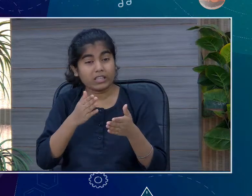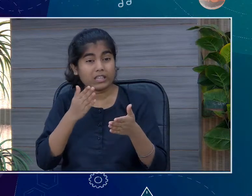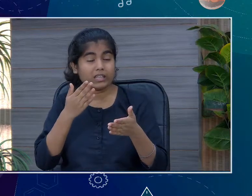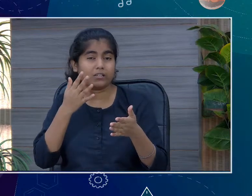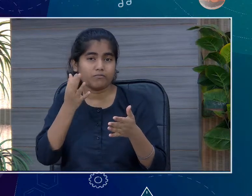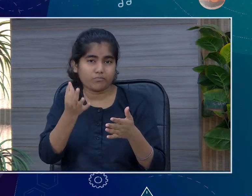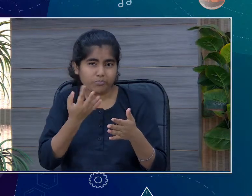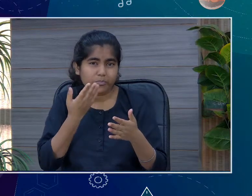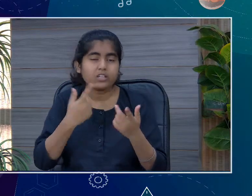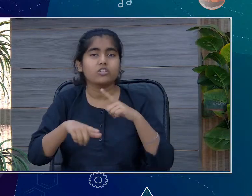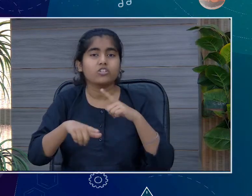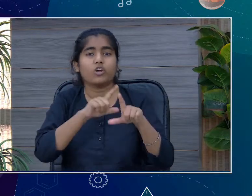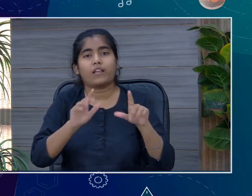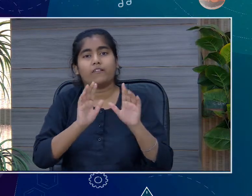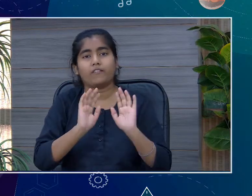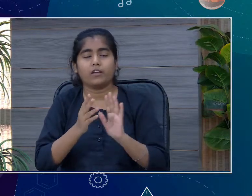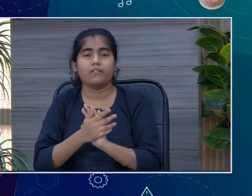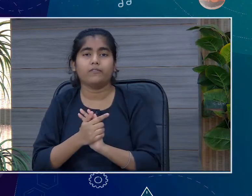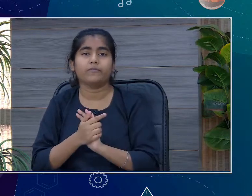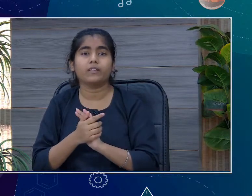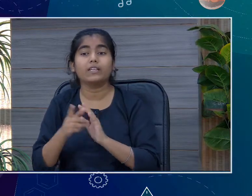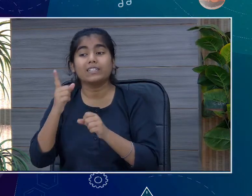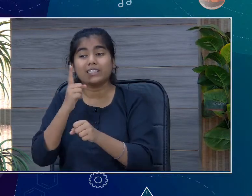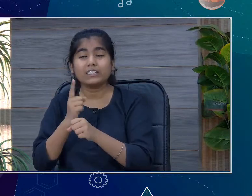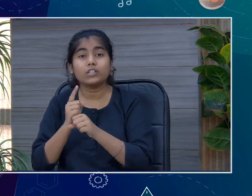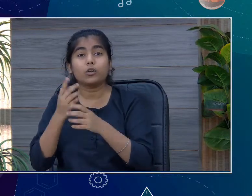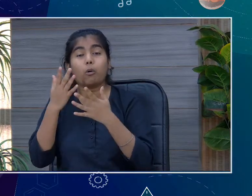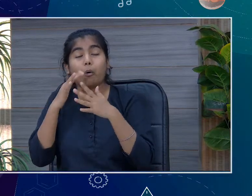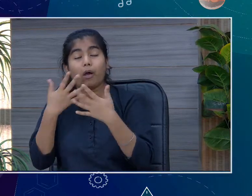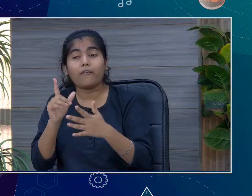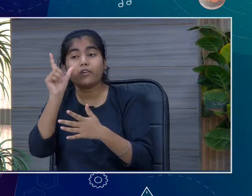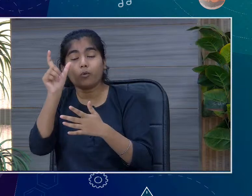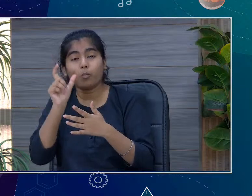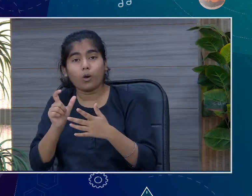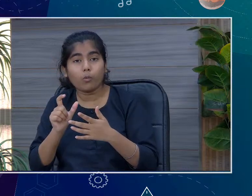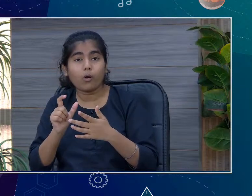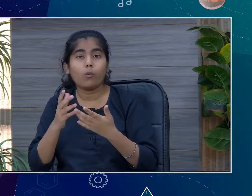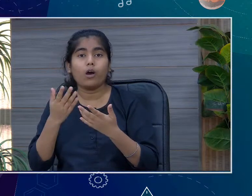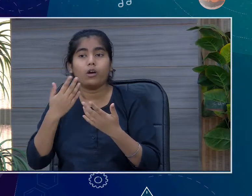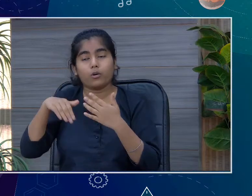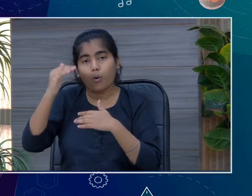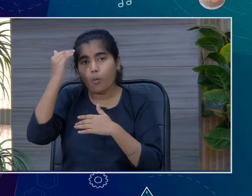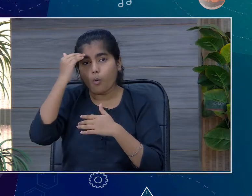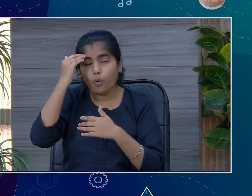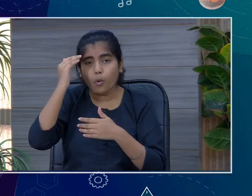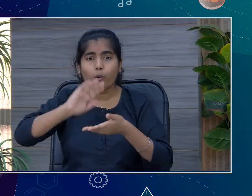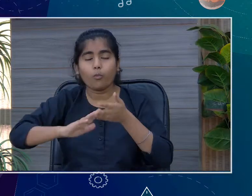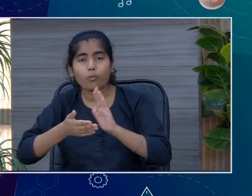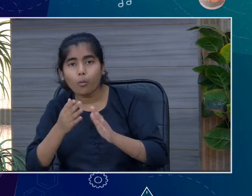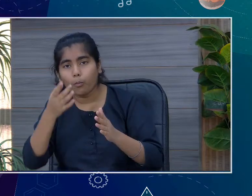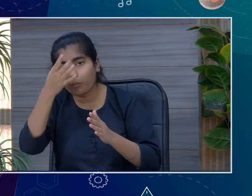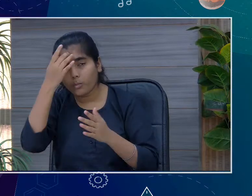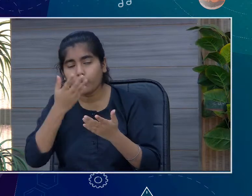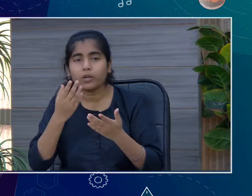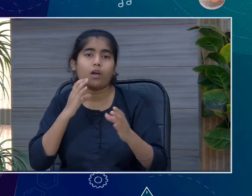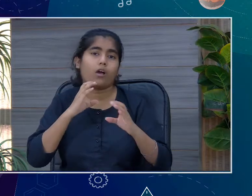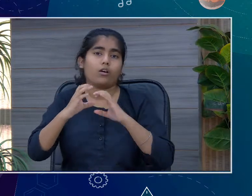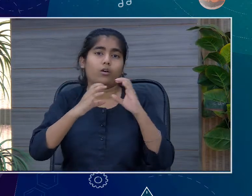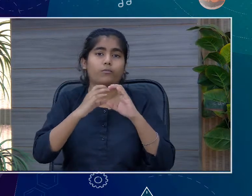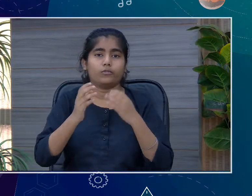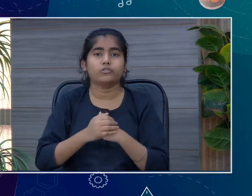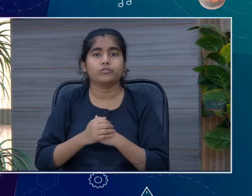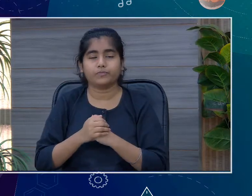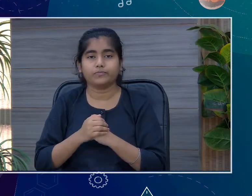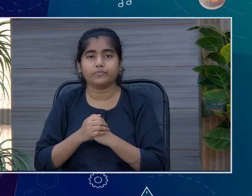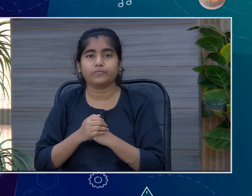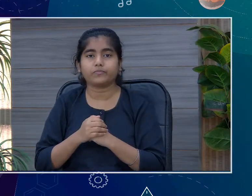we can narrate each and single every word to the students. So there should be no barrier, no hurdle for the communication, especially when we talk about these